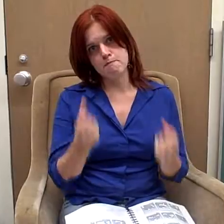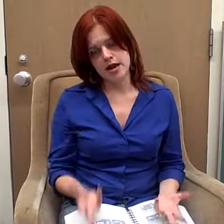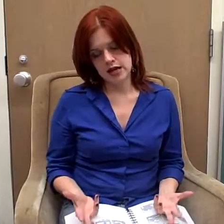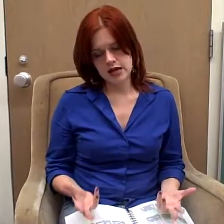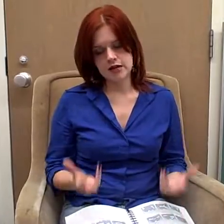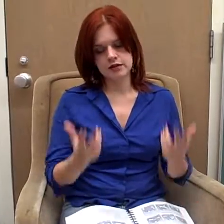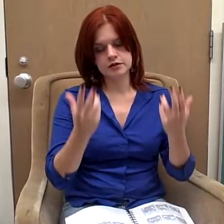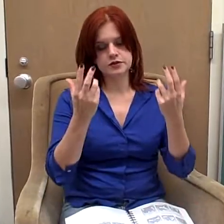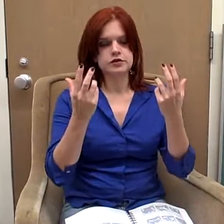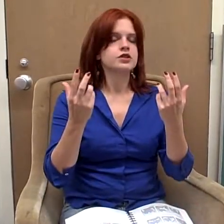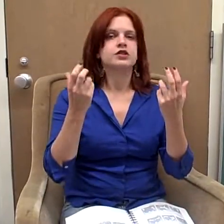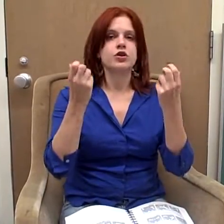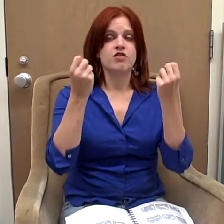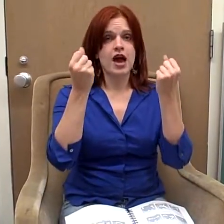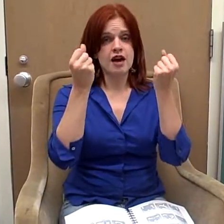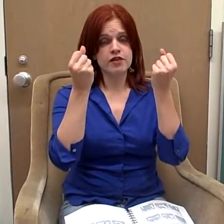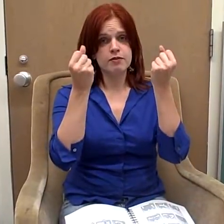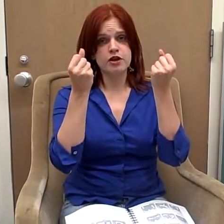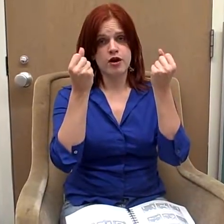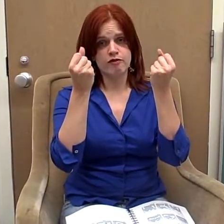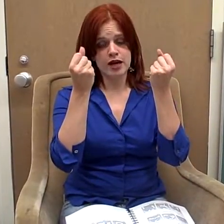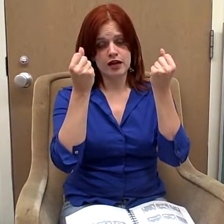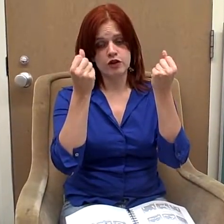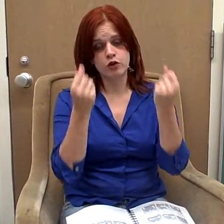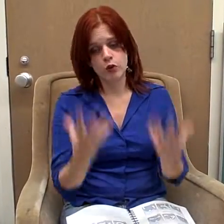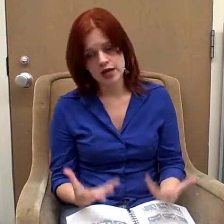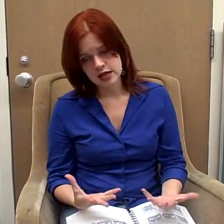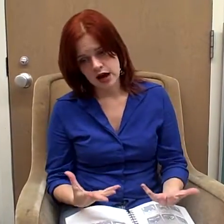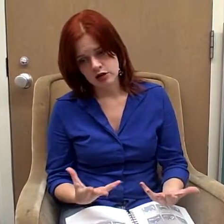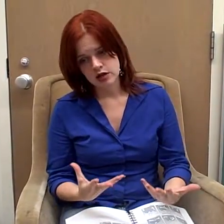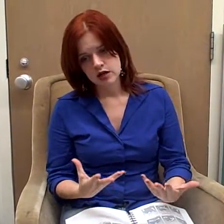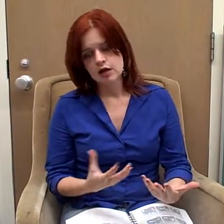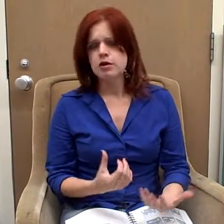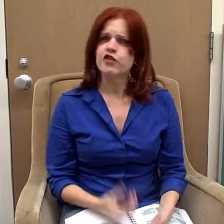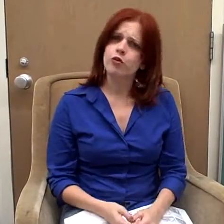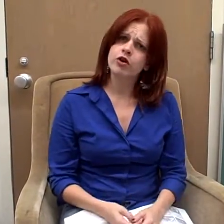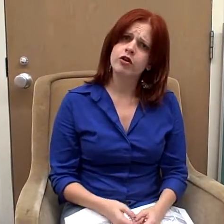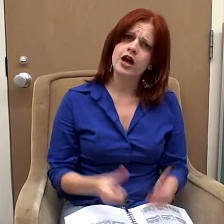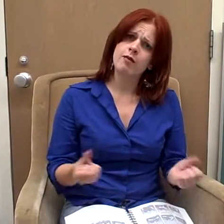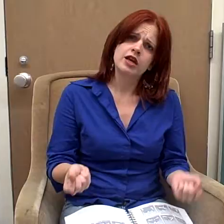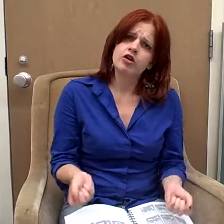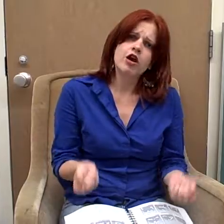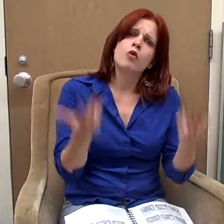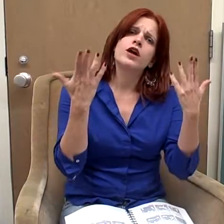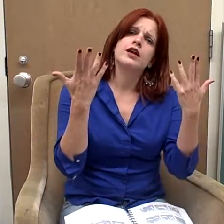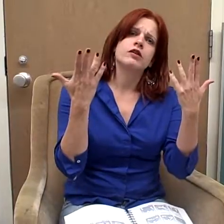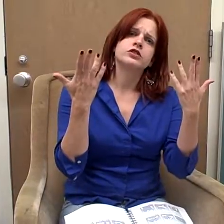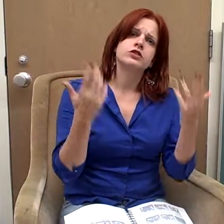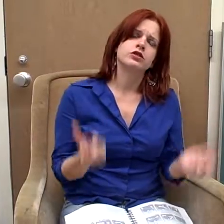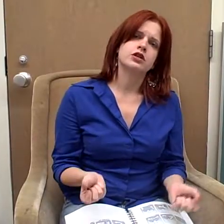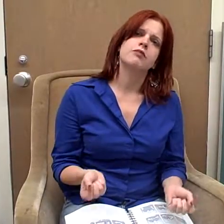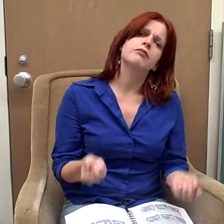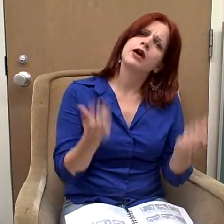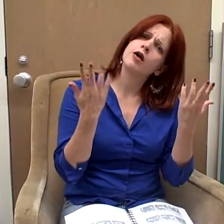many. So if you have them and you have many, then you're weighed down. But if you're wondering how many, you're not weighed down, so it goes up. How